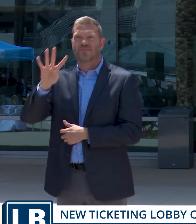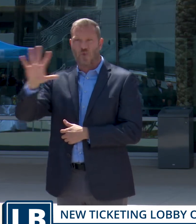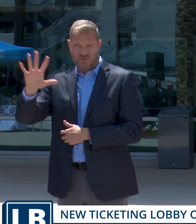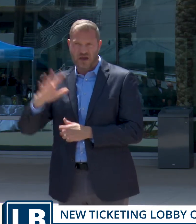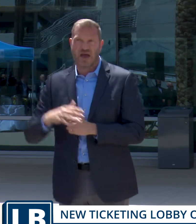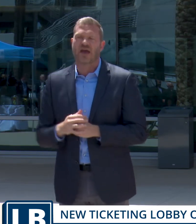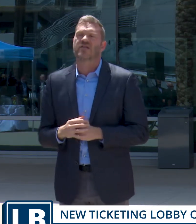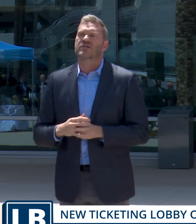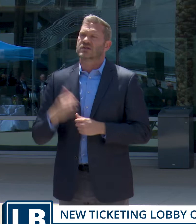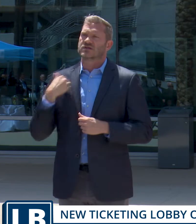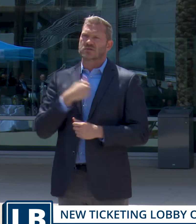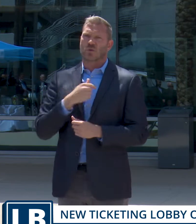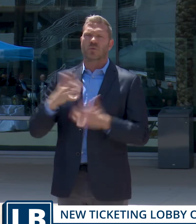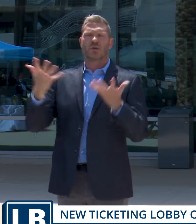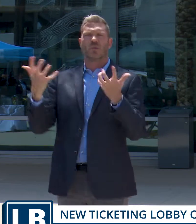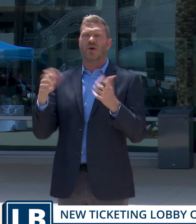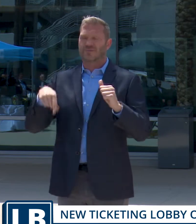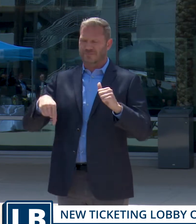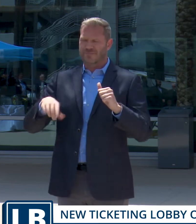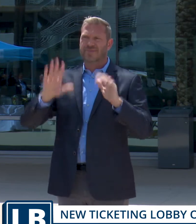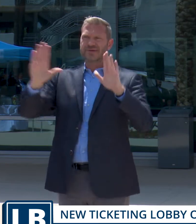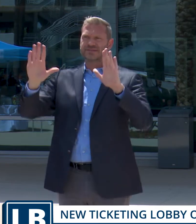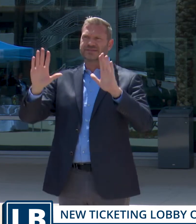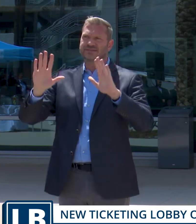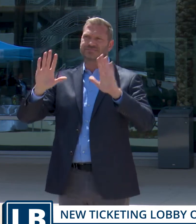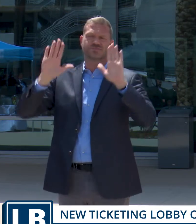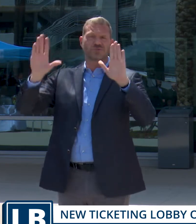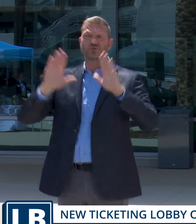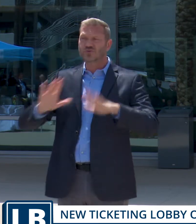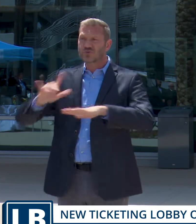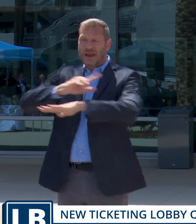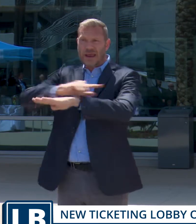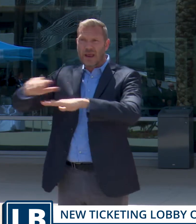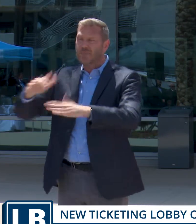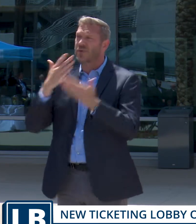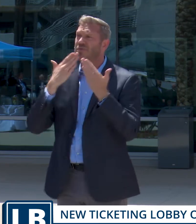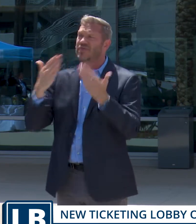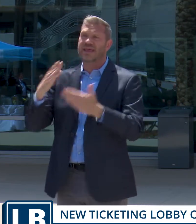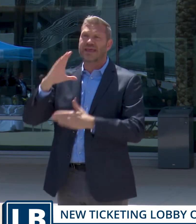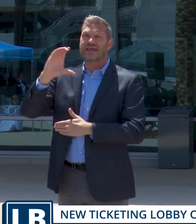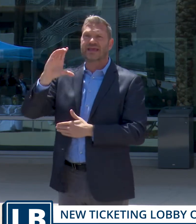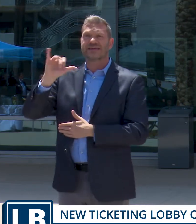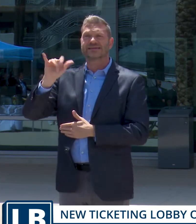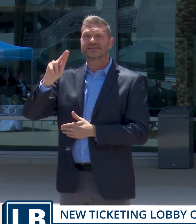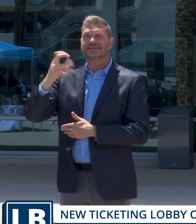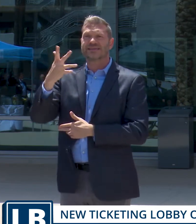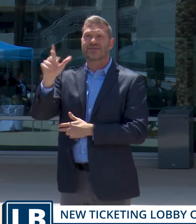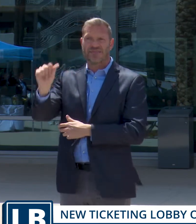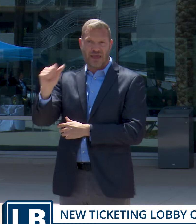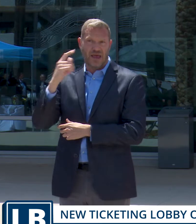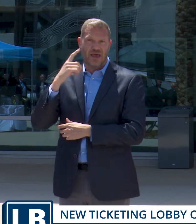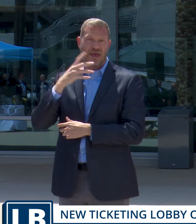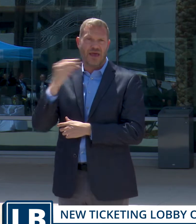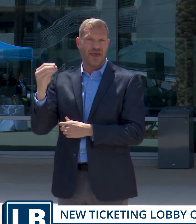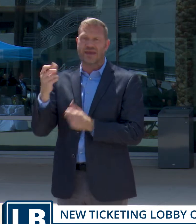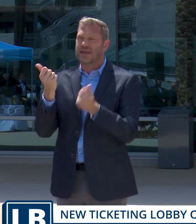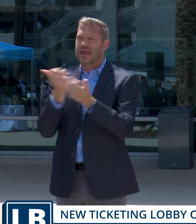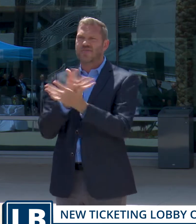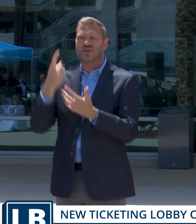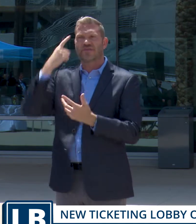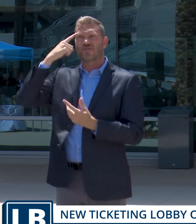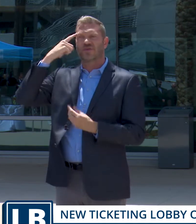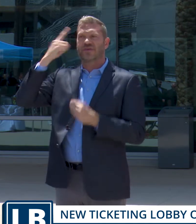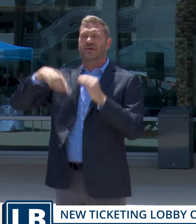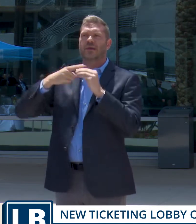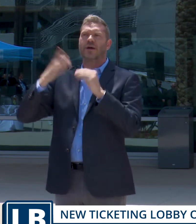to a real green airport. So I want to thank Cynthia and the entire team at the airport for also thinking about sustainability and